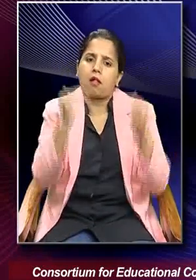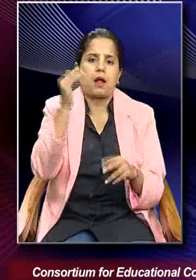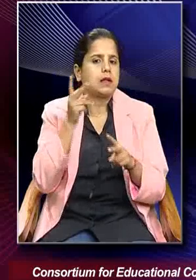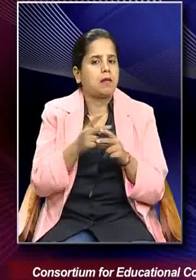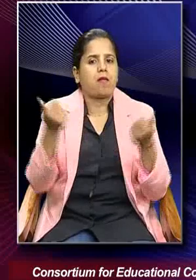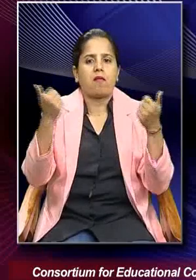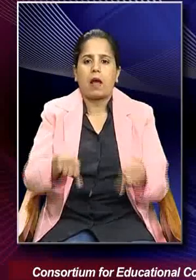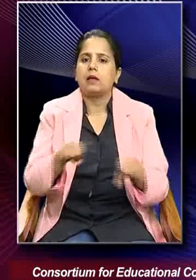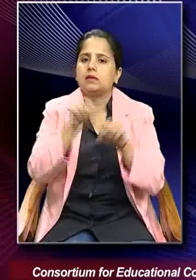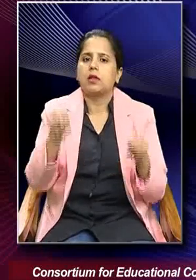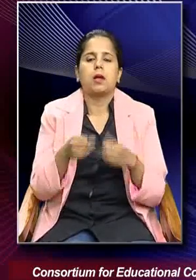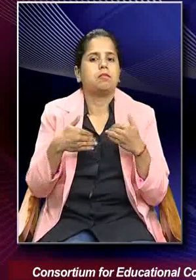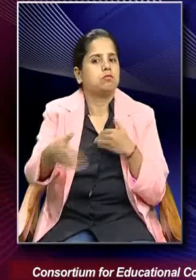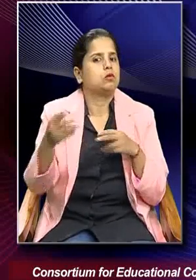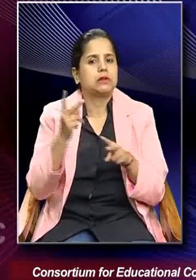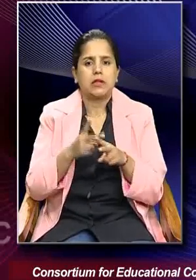in the system.